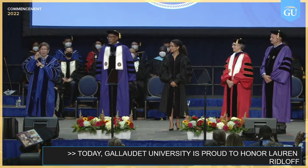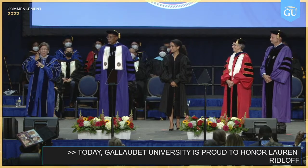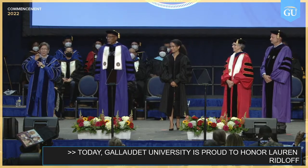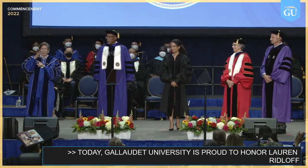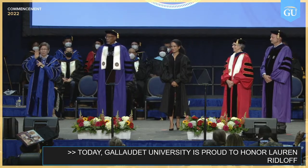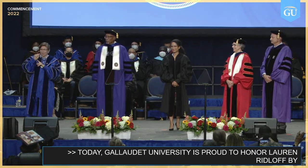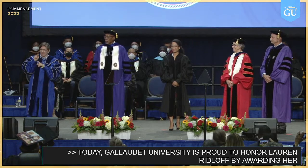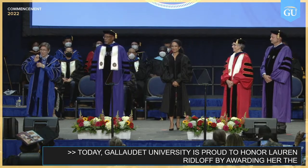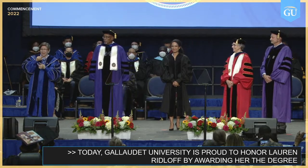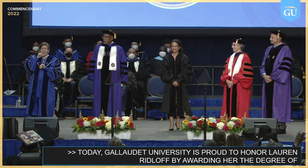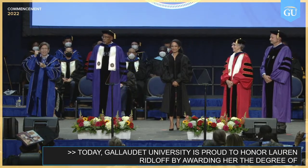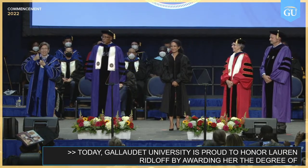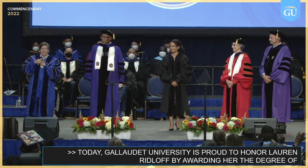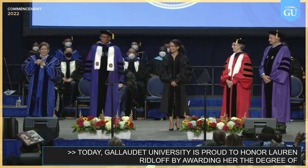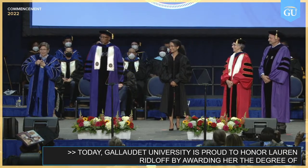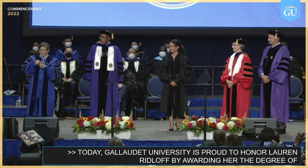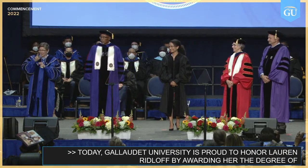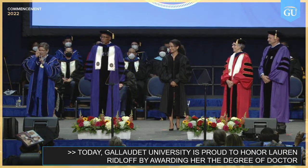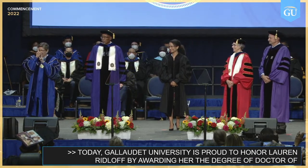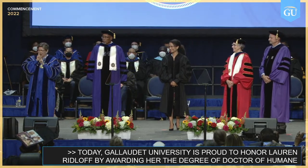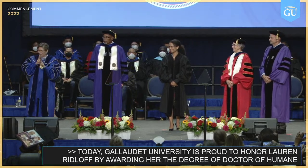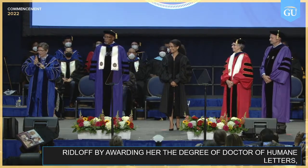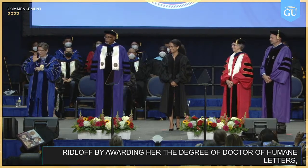of Humane Letters, honoris causa.